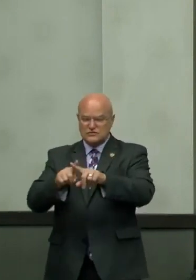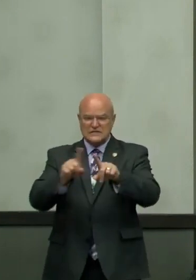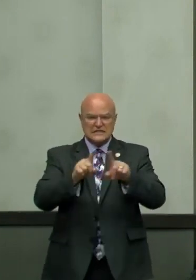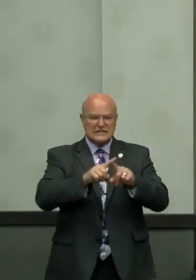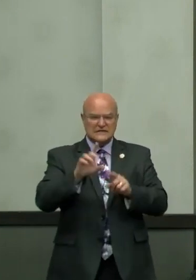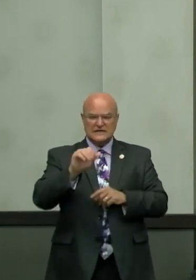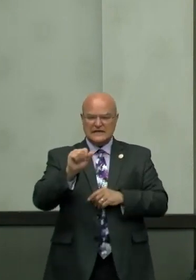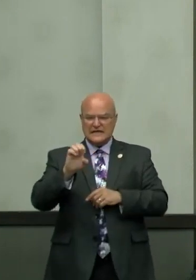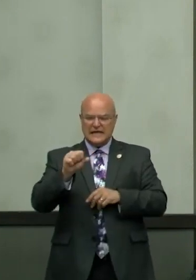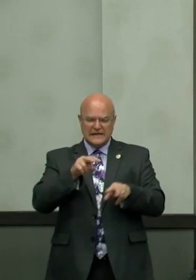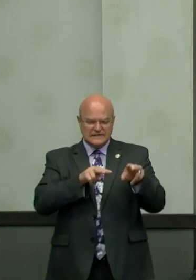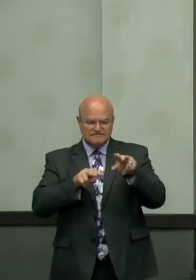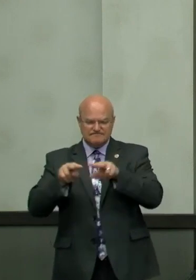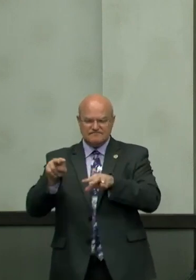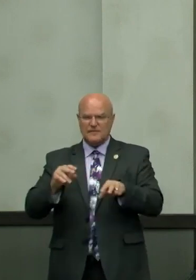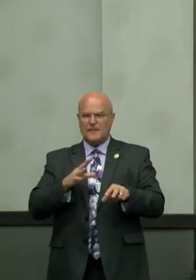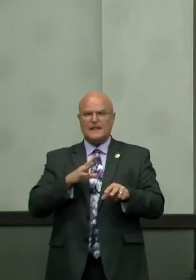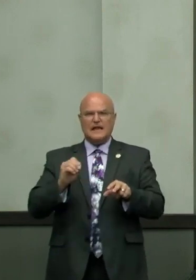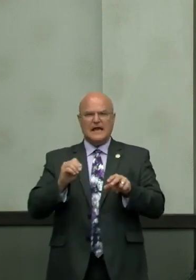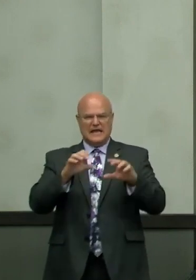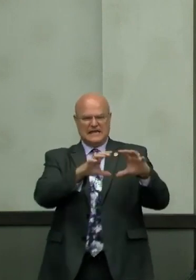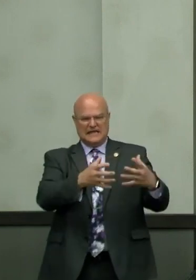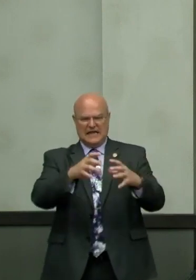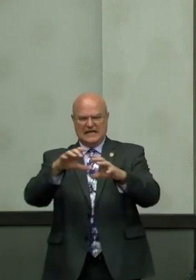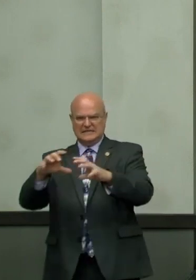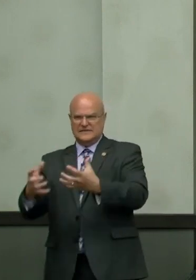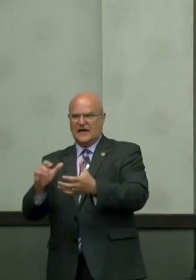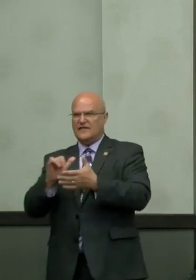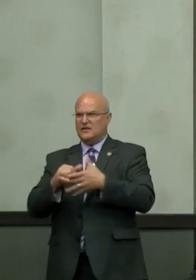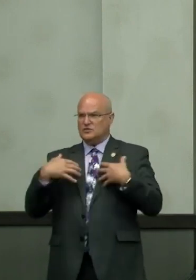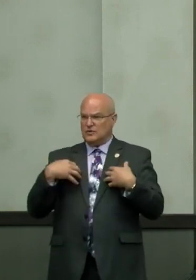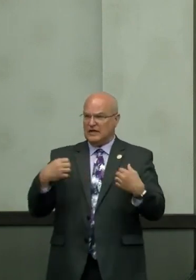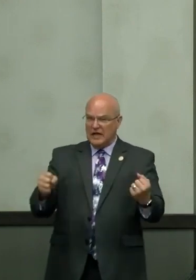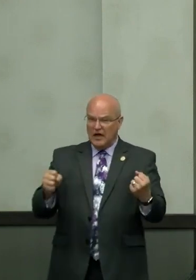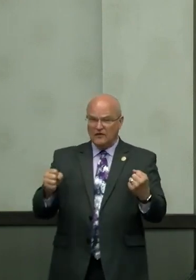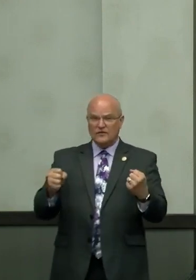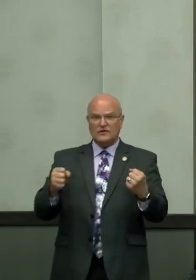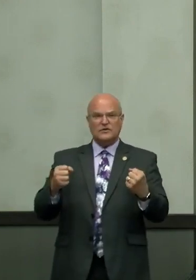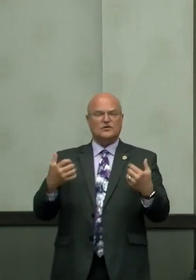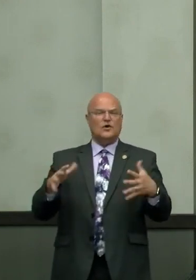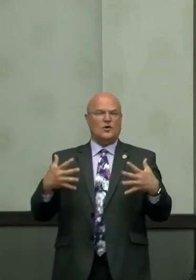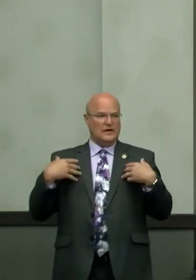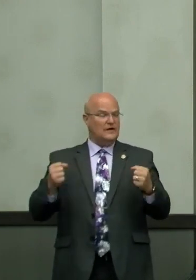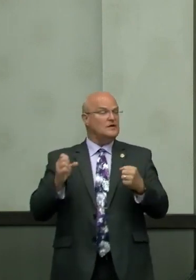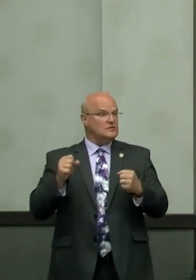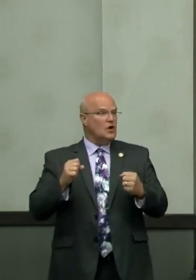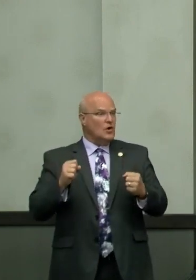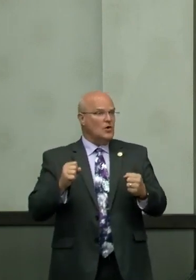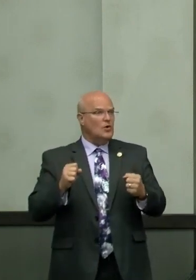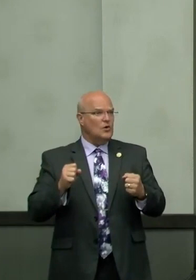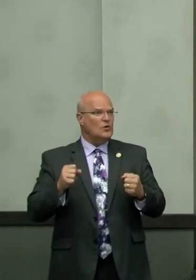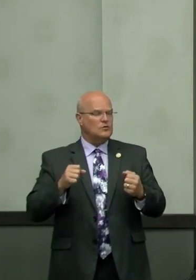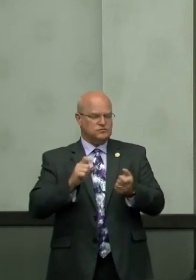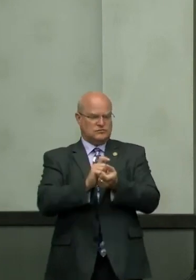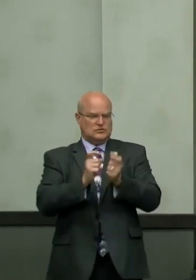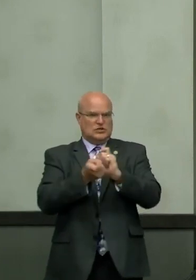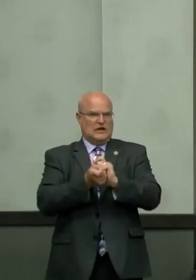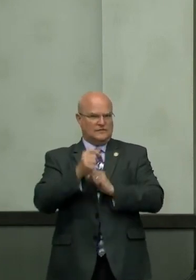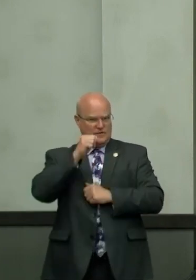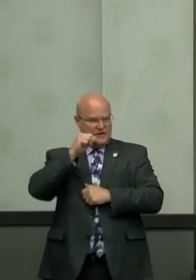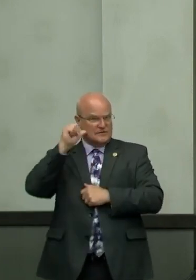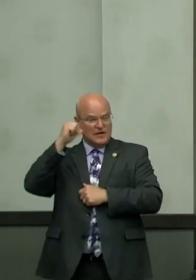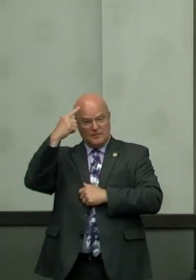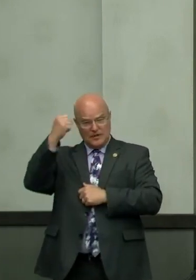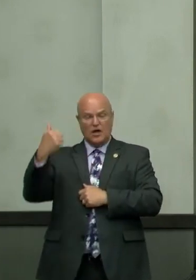cases and classified those as recovered who are recovered. And so there's quite a change from